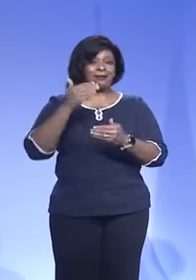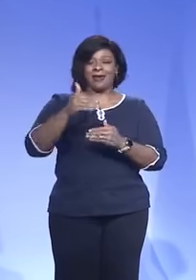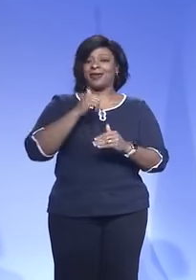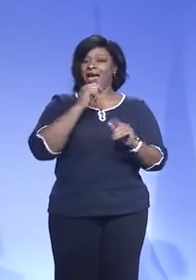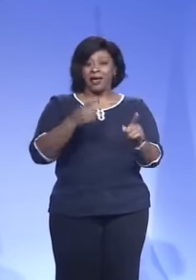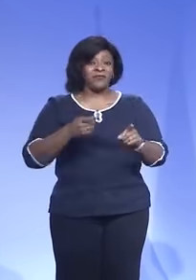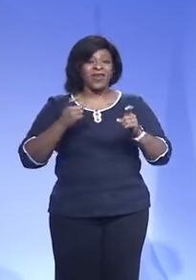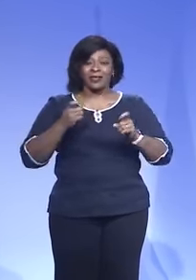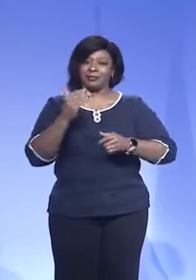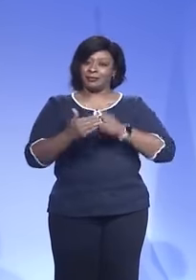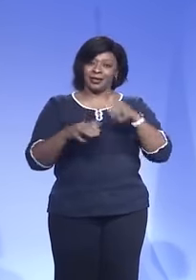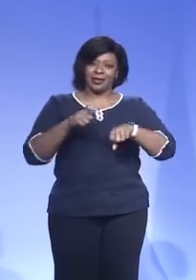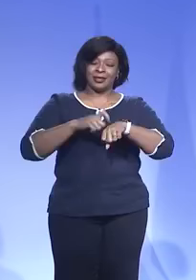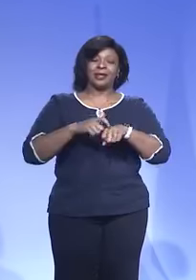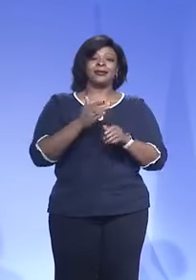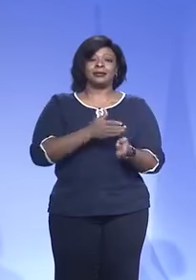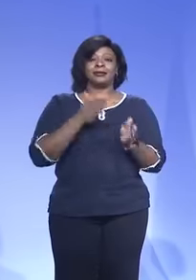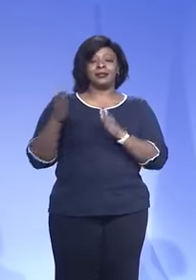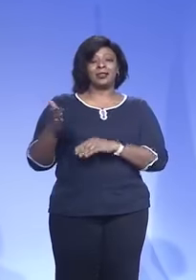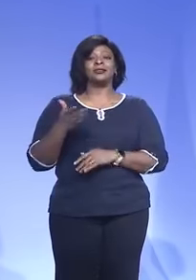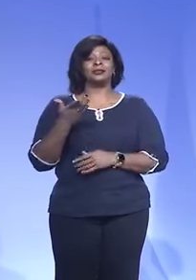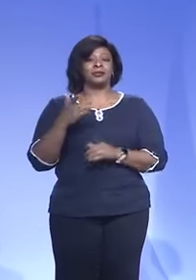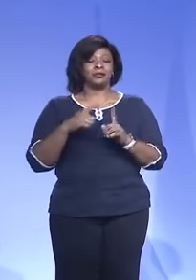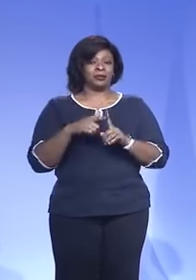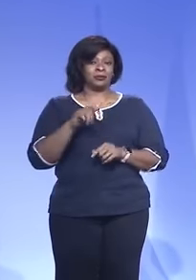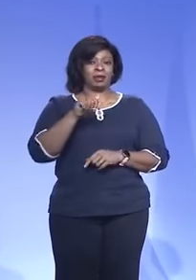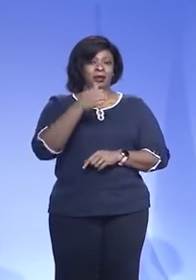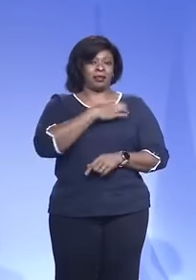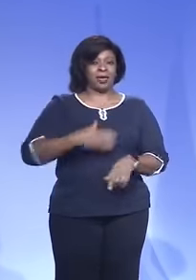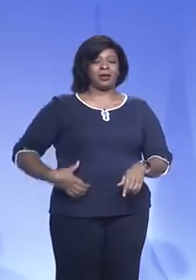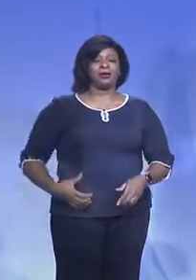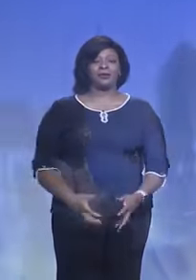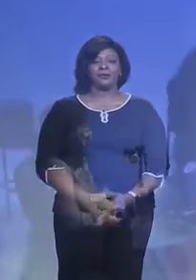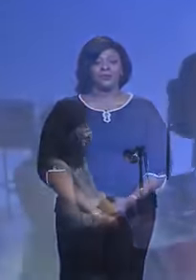sprint. And this time I hand it off to West Tennessee Healthcare. Thank you.